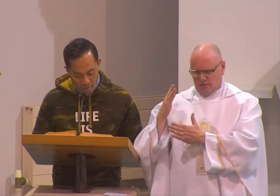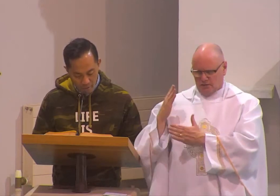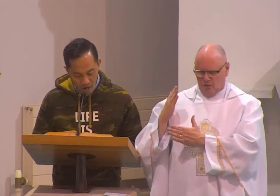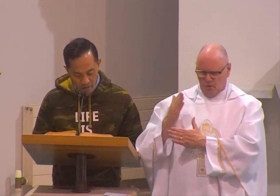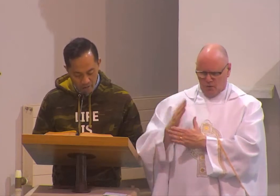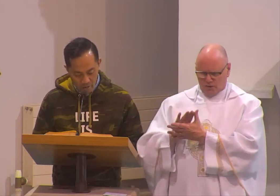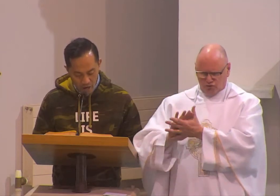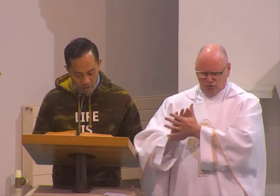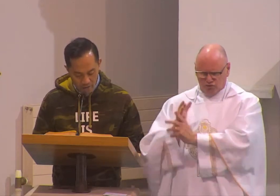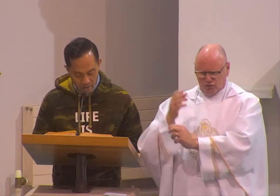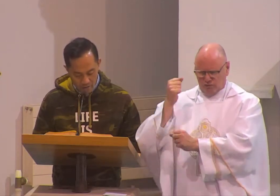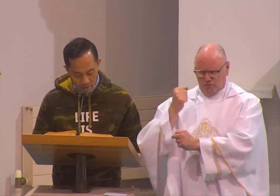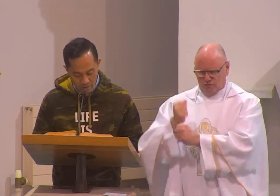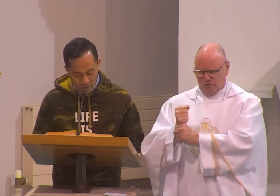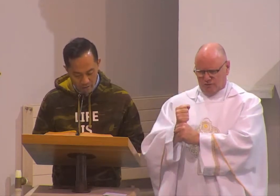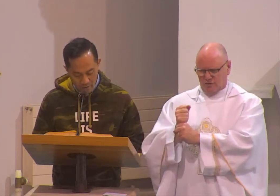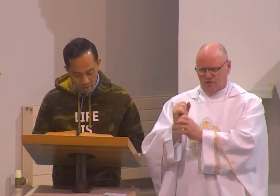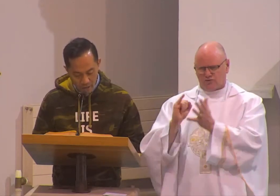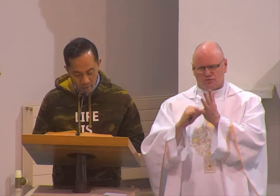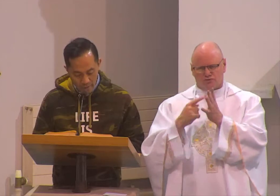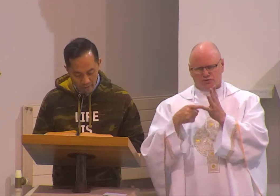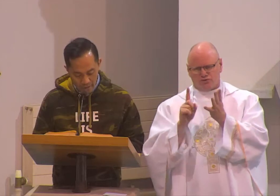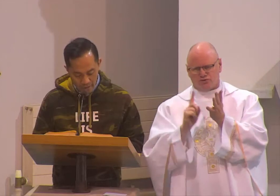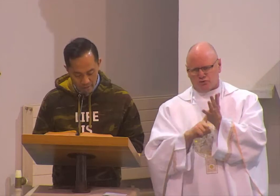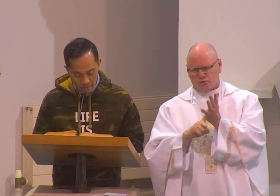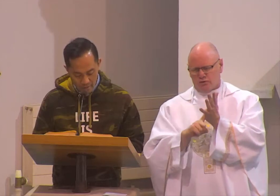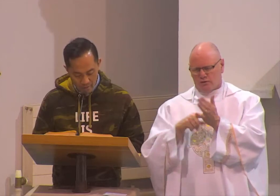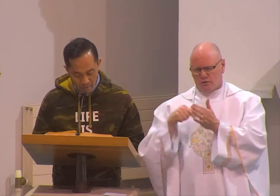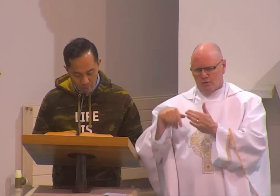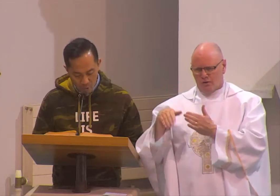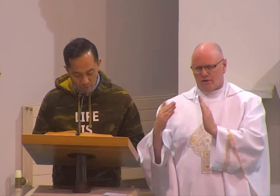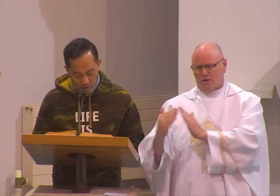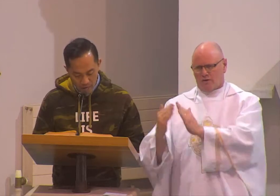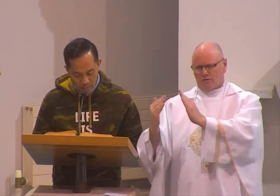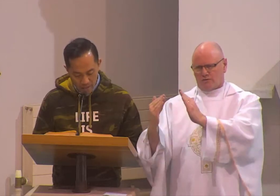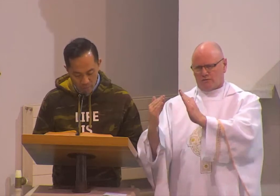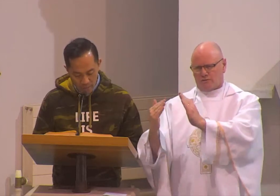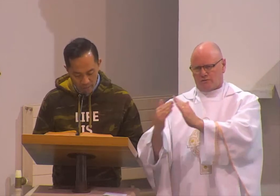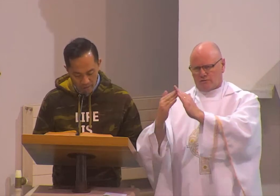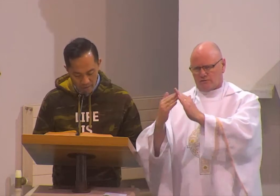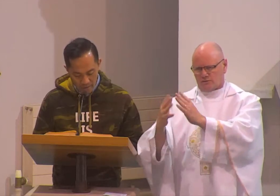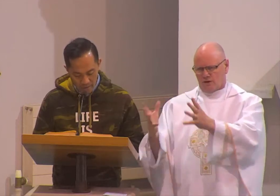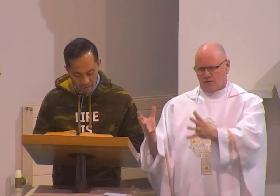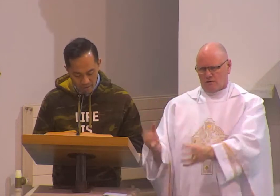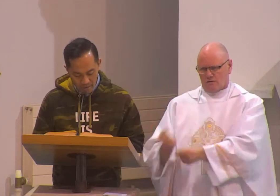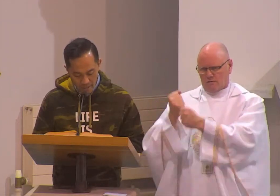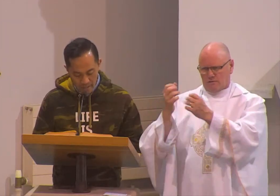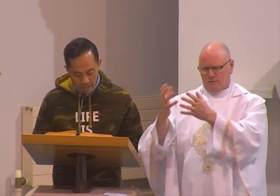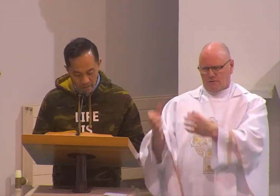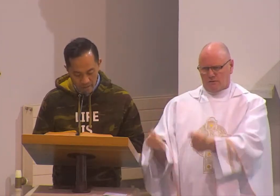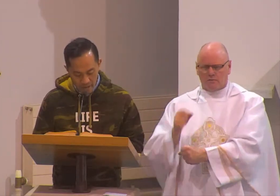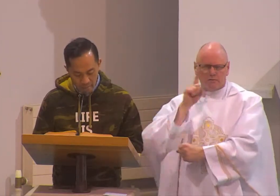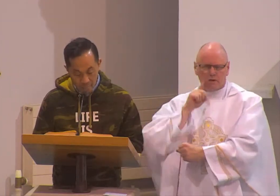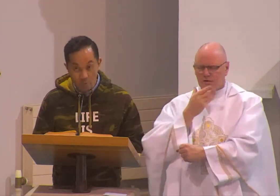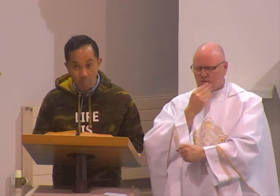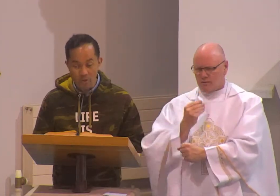house to house, arresting both men and women and sending them to prison.